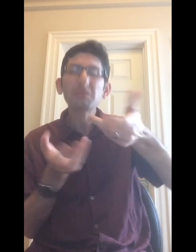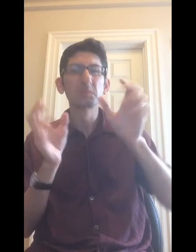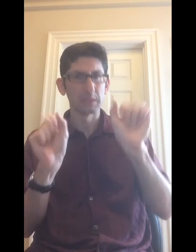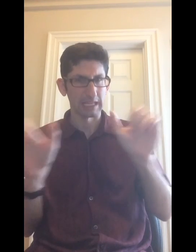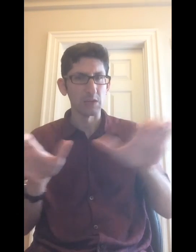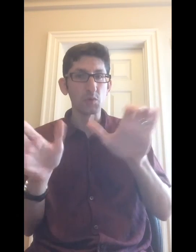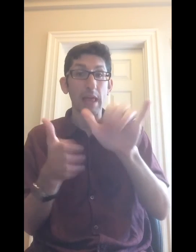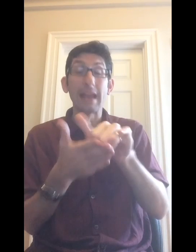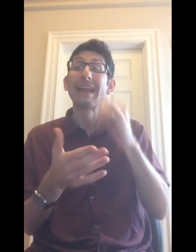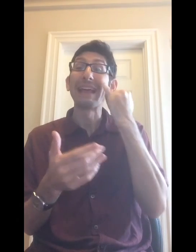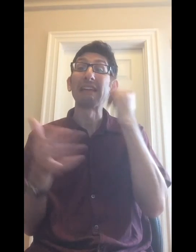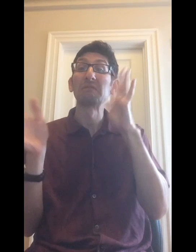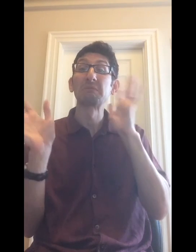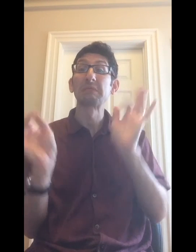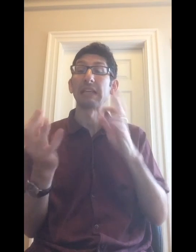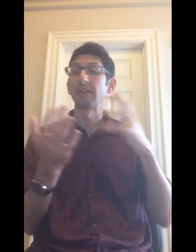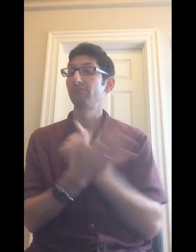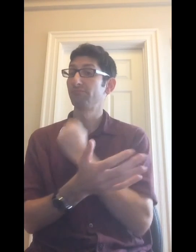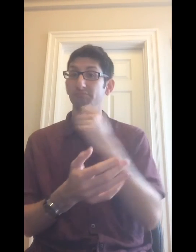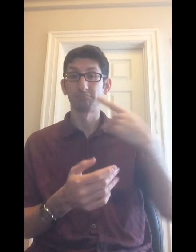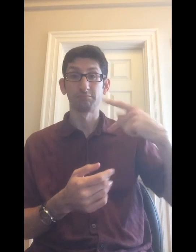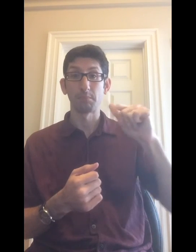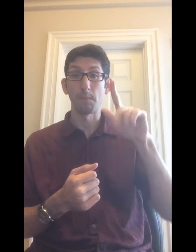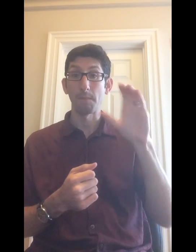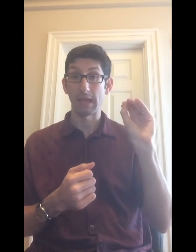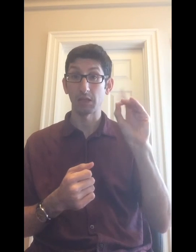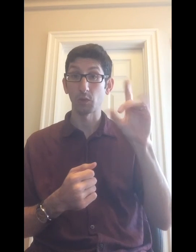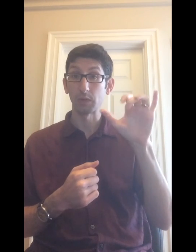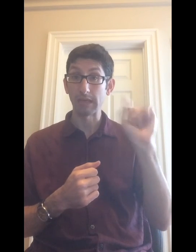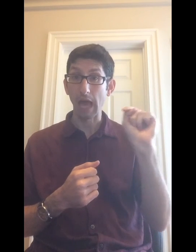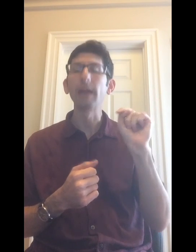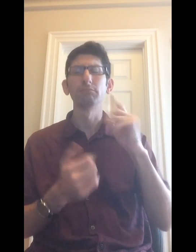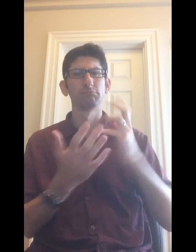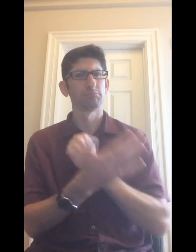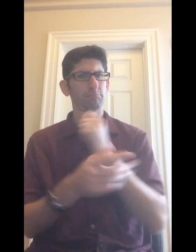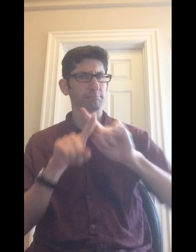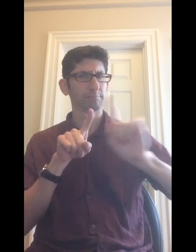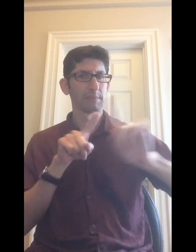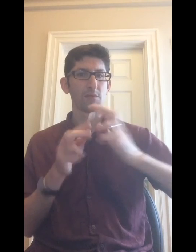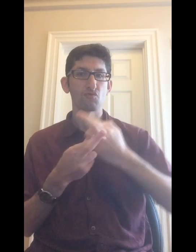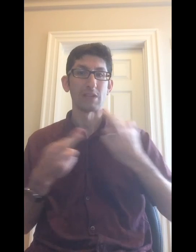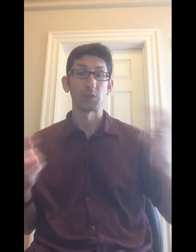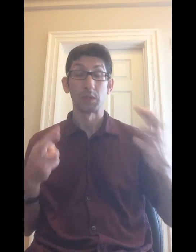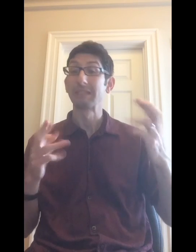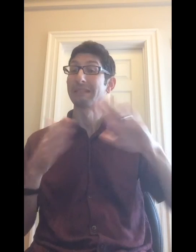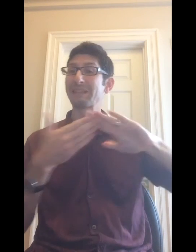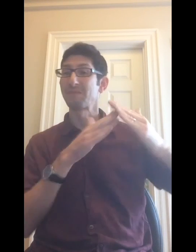to take better health, take advantage of these resources and support. The community is always growing and learning.